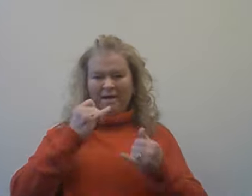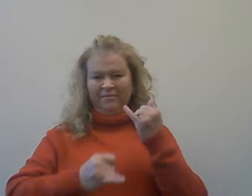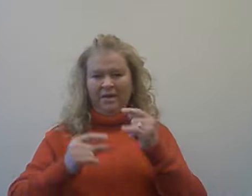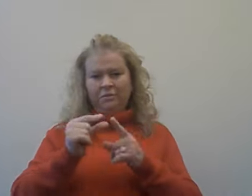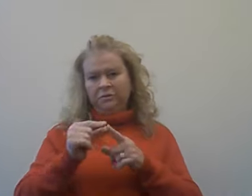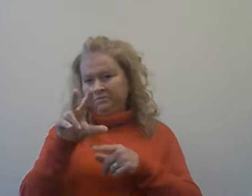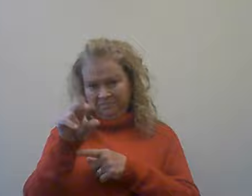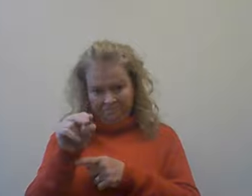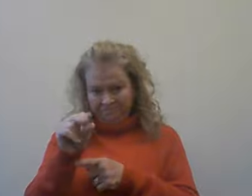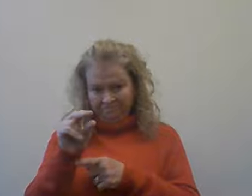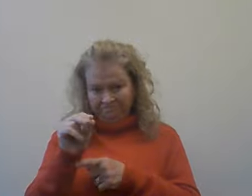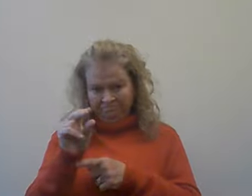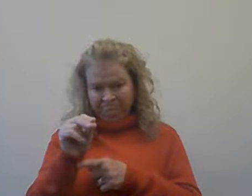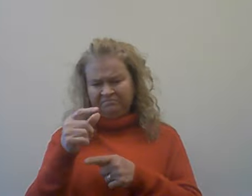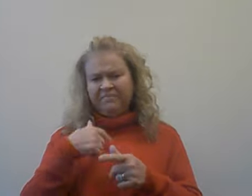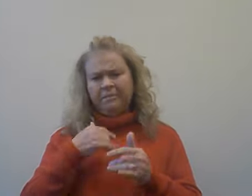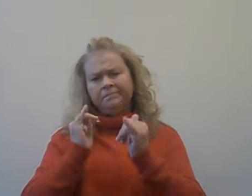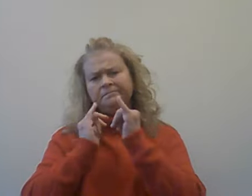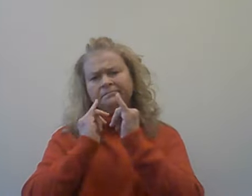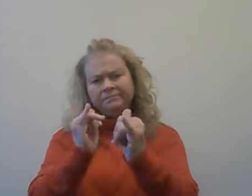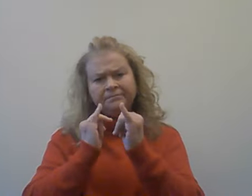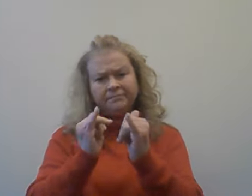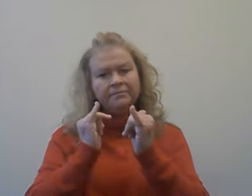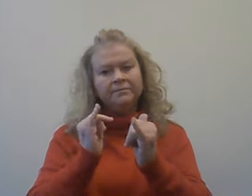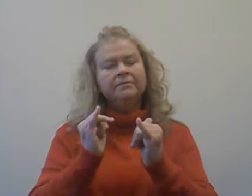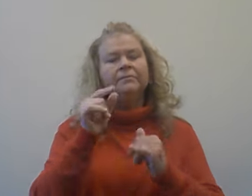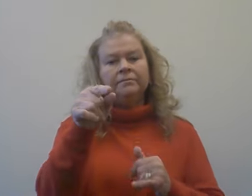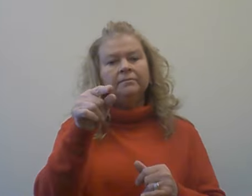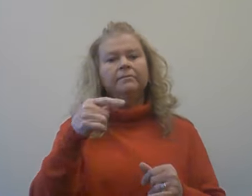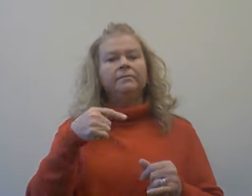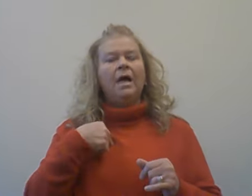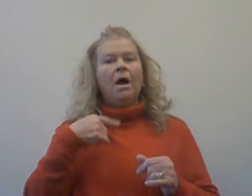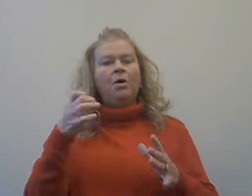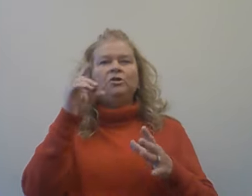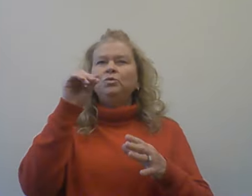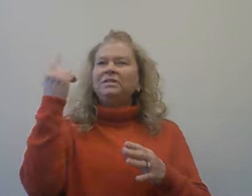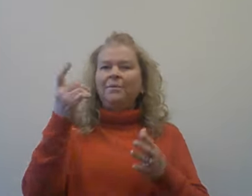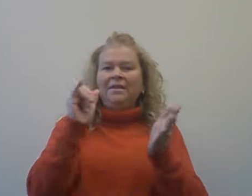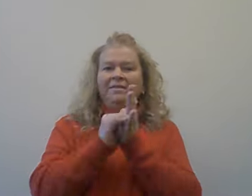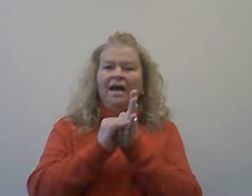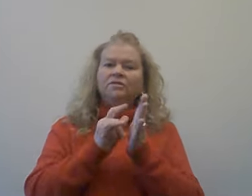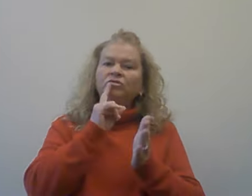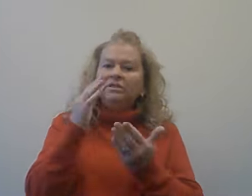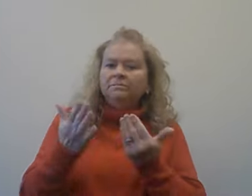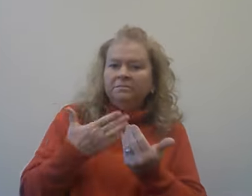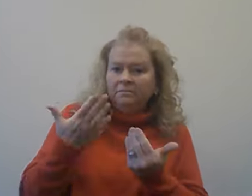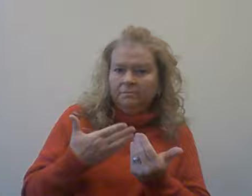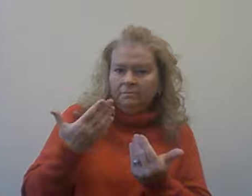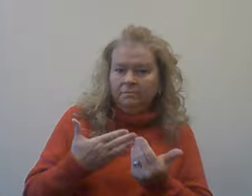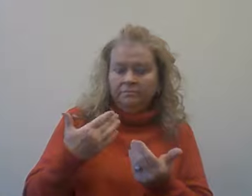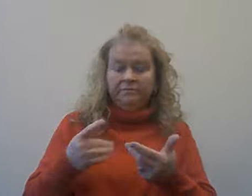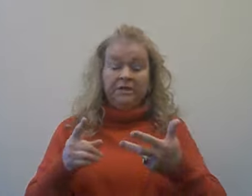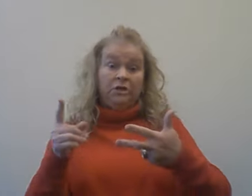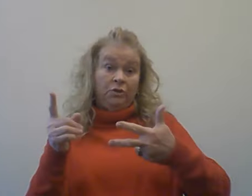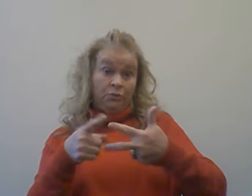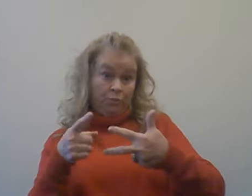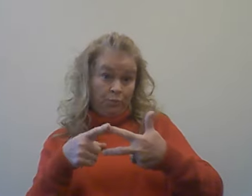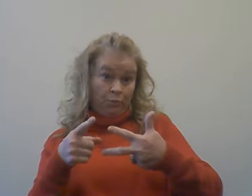somebody probably like you who just wants a finish that's relatively easy to apply and will do what I need it to do. Two, there are way too many finishes to